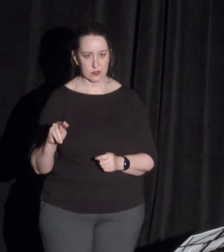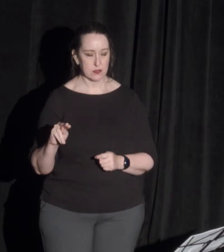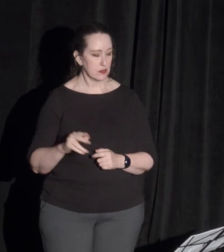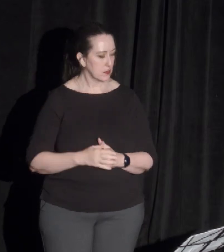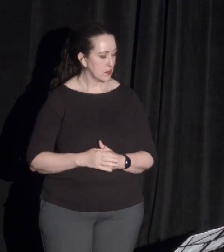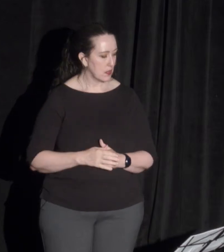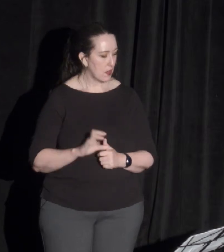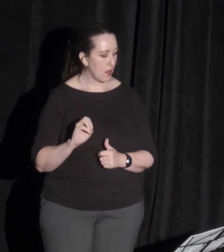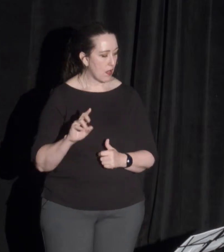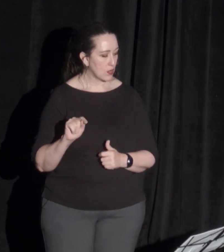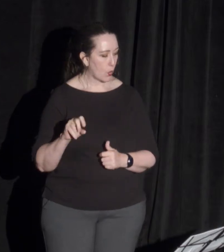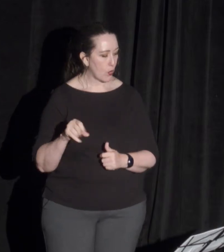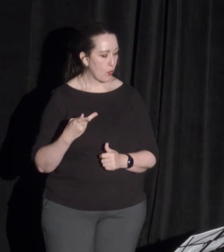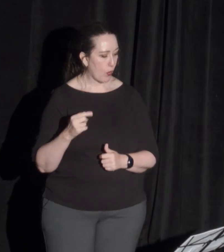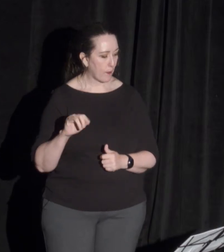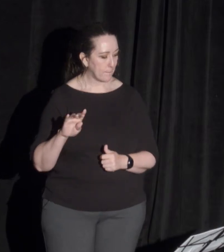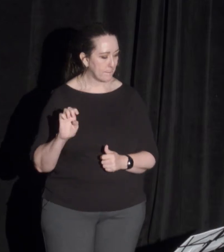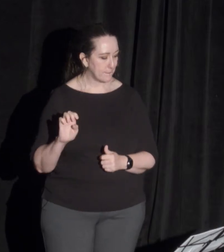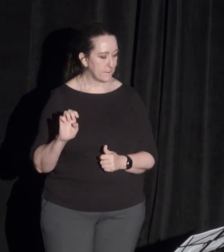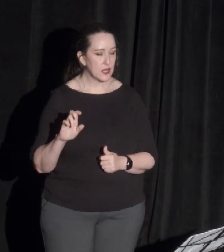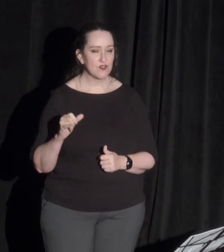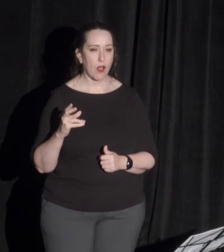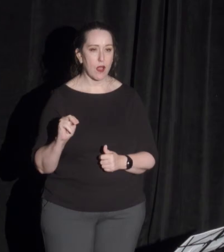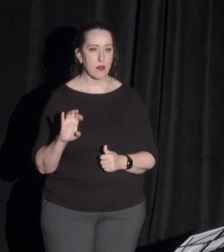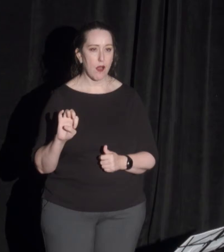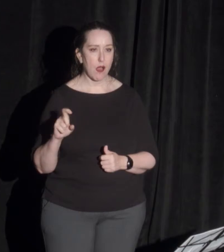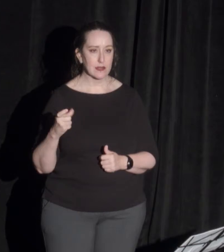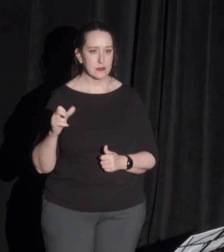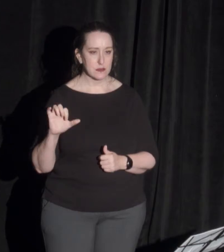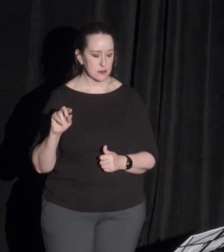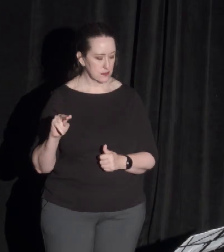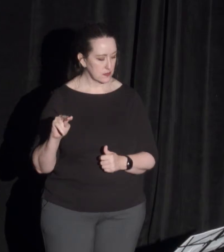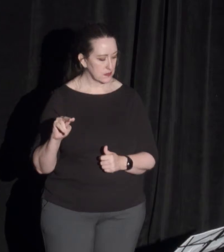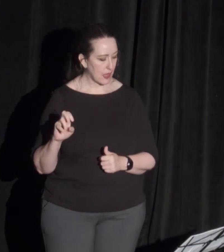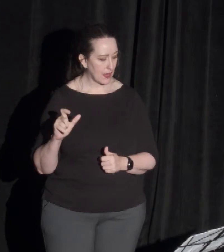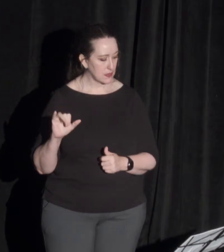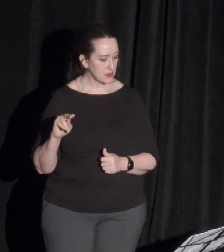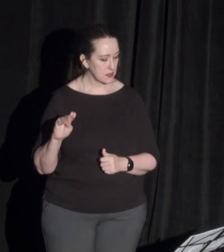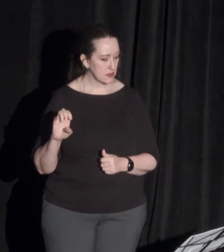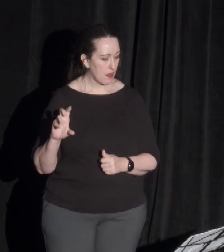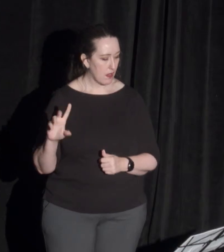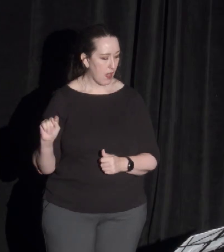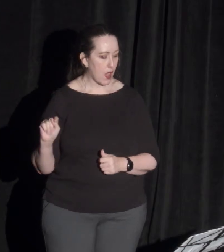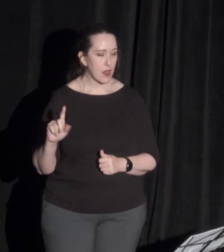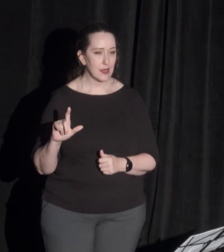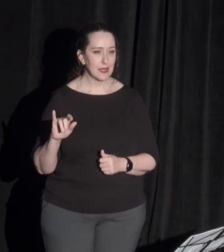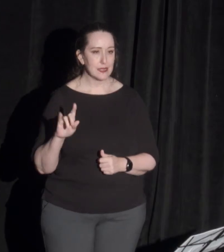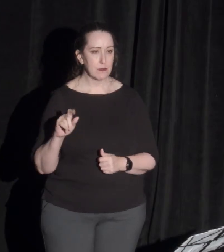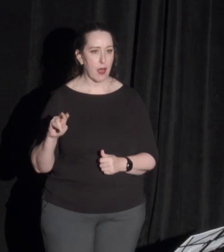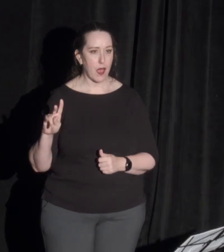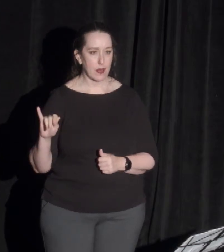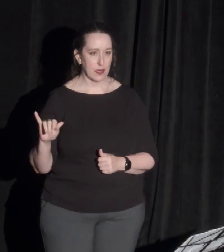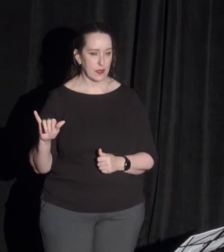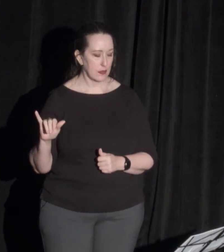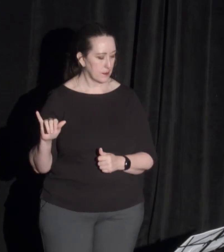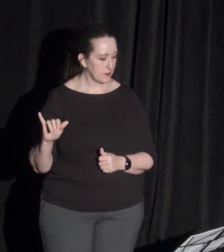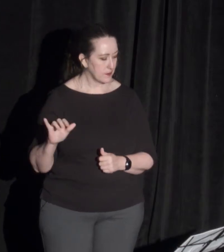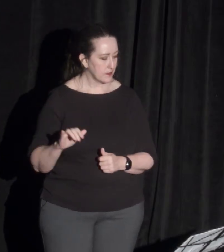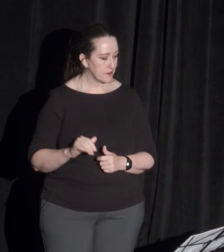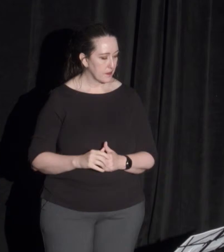Octothorpe, by John Coxon, Allison Scott, and Liz Boddy. Our Opinions